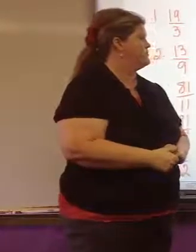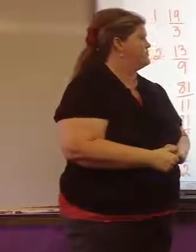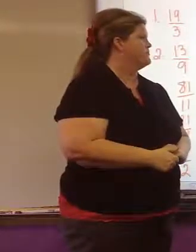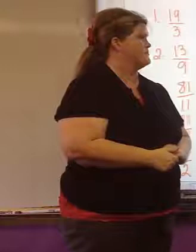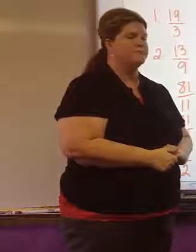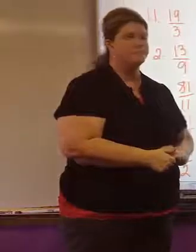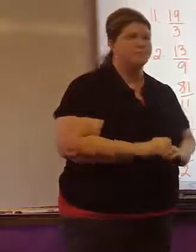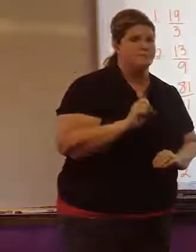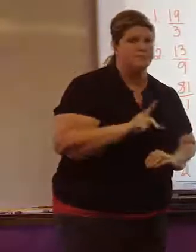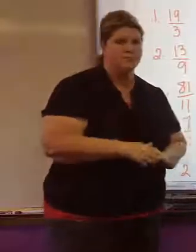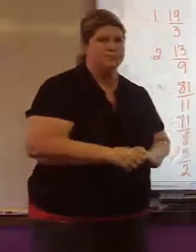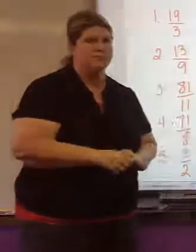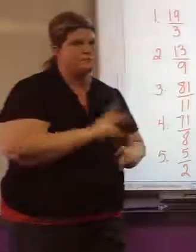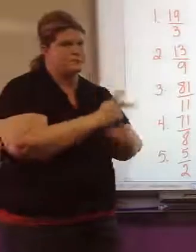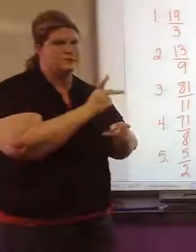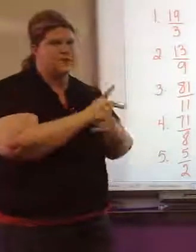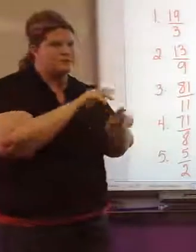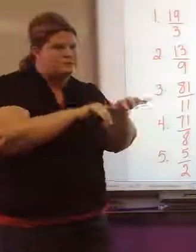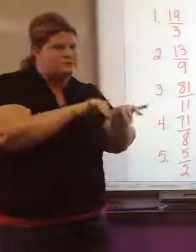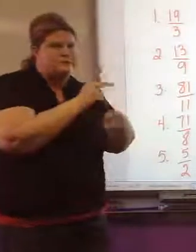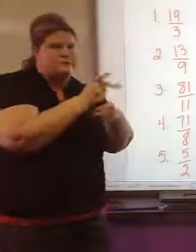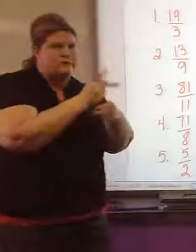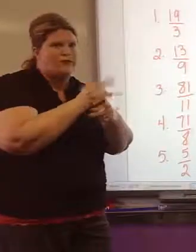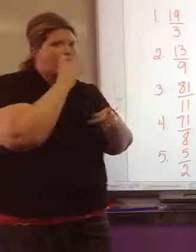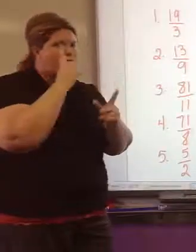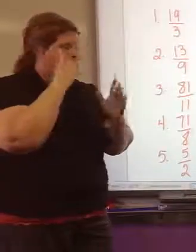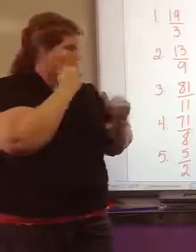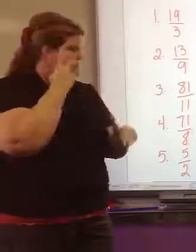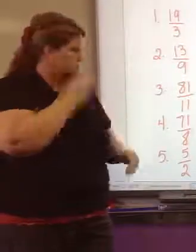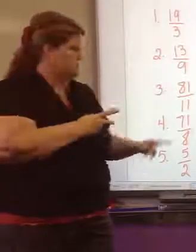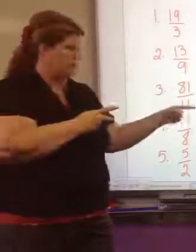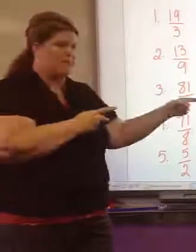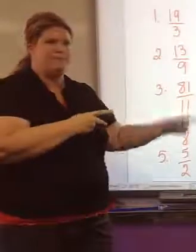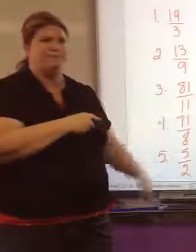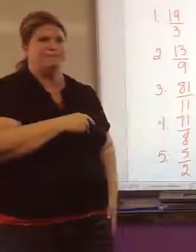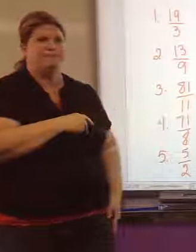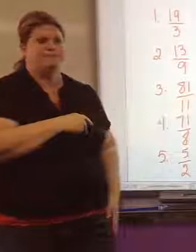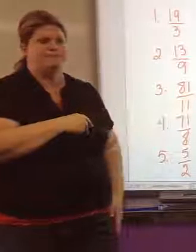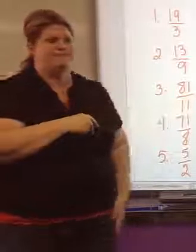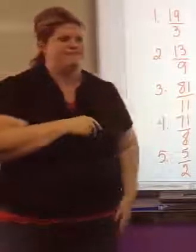2/3. Be careful. That's what I'm going to expect from you, is the backslash.